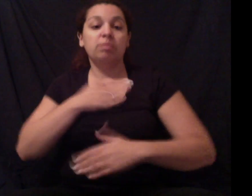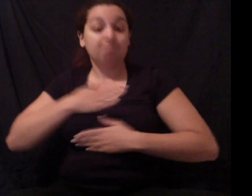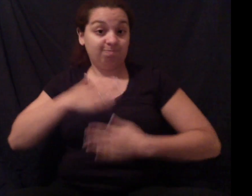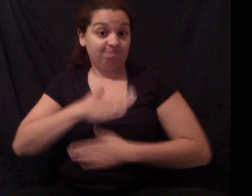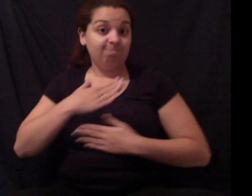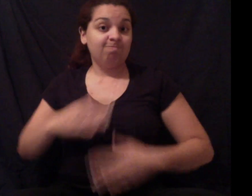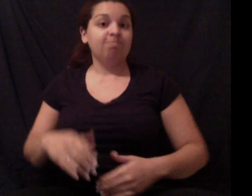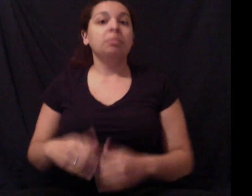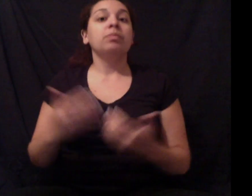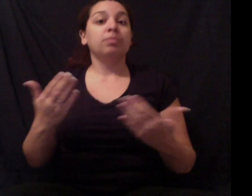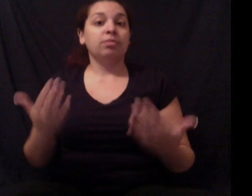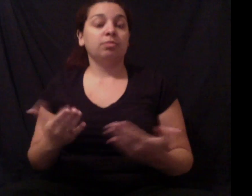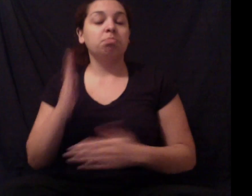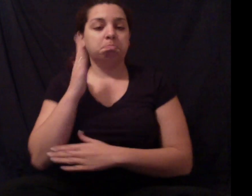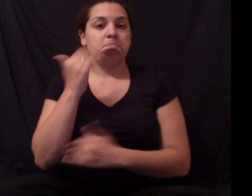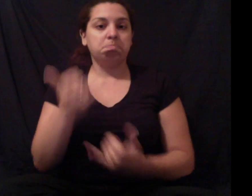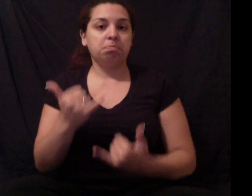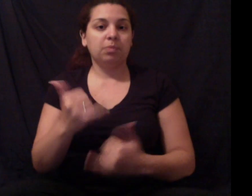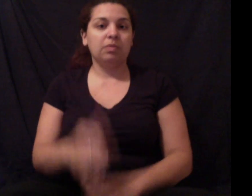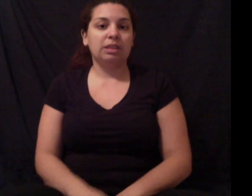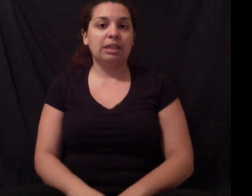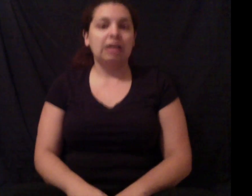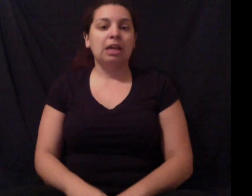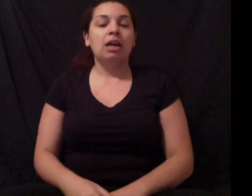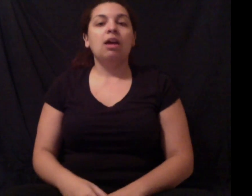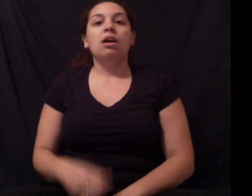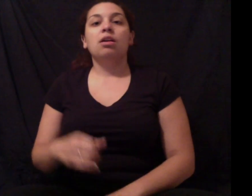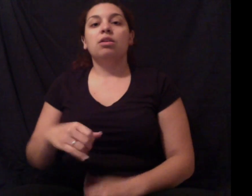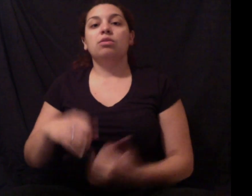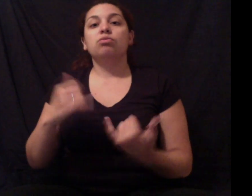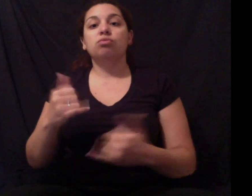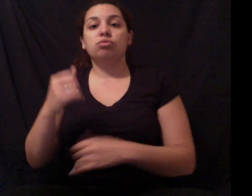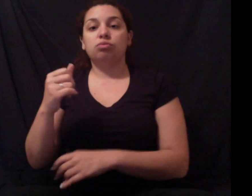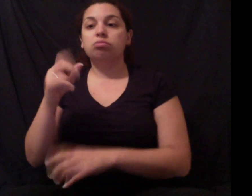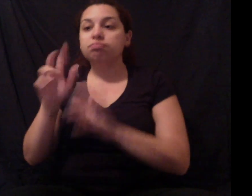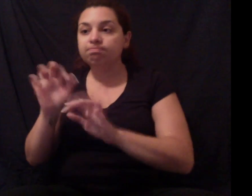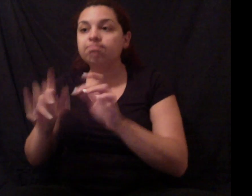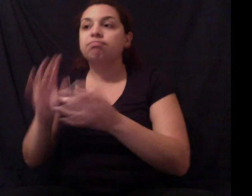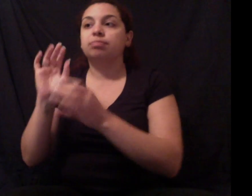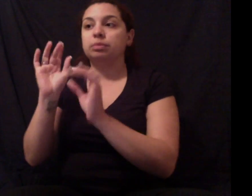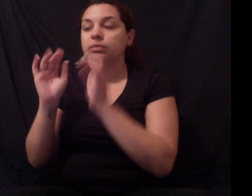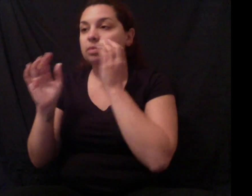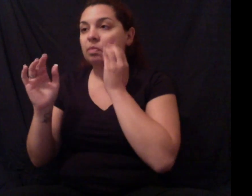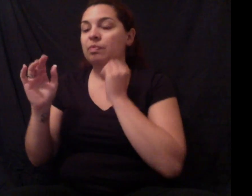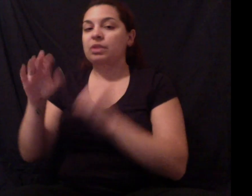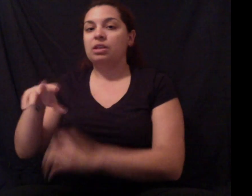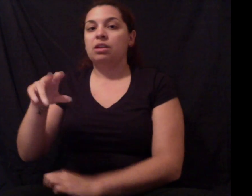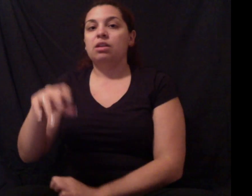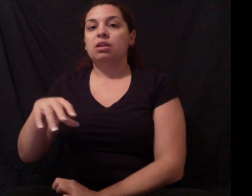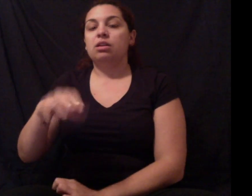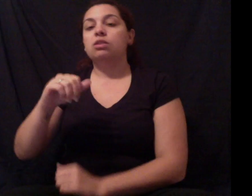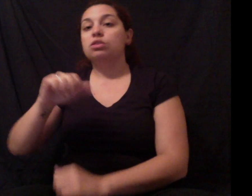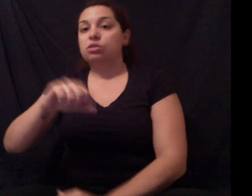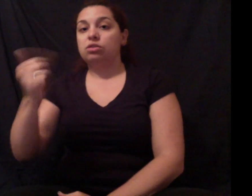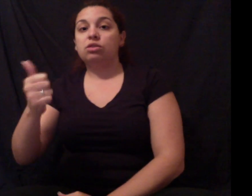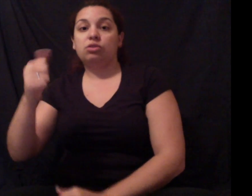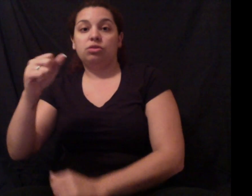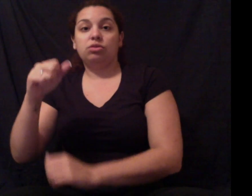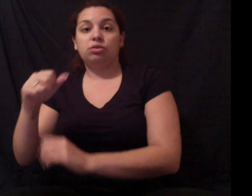great discussions on r/upvoted. Yes, we have our own subreddit for this, so please continue the conversation there after you're done listening,